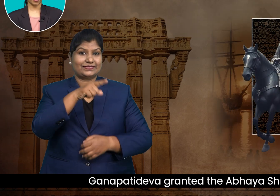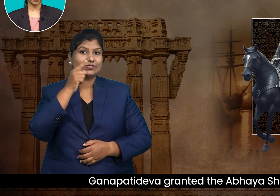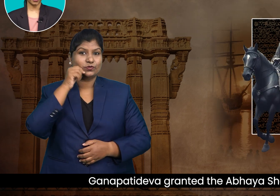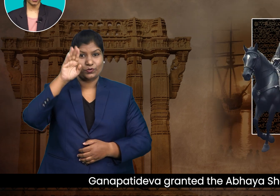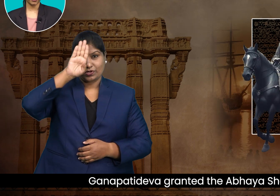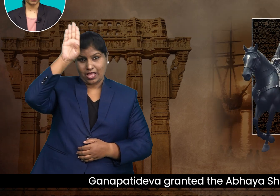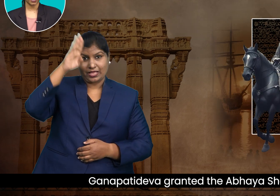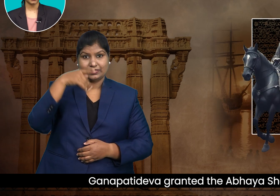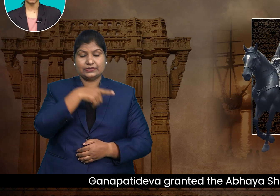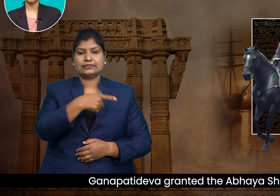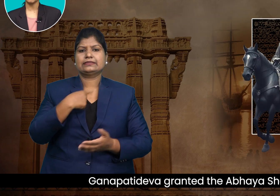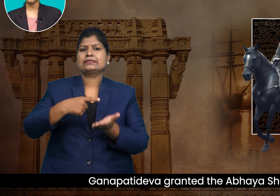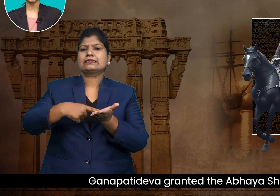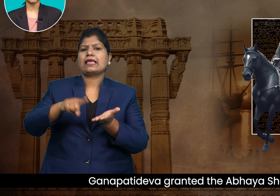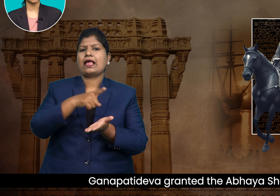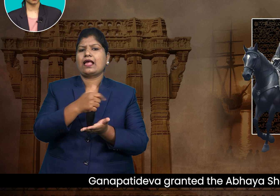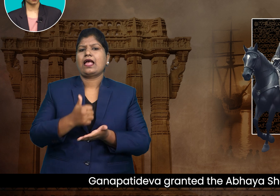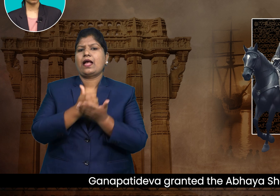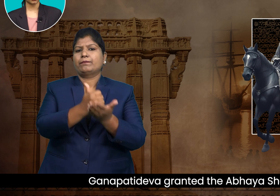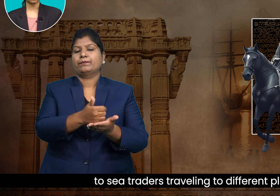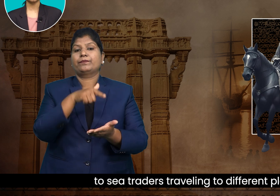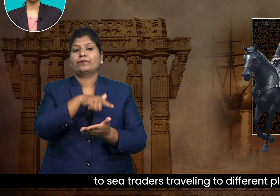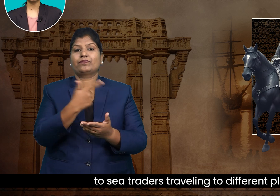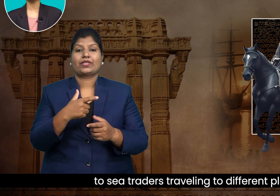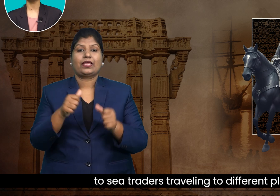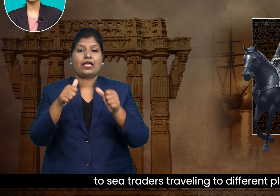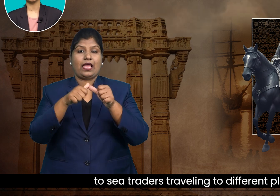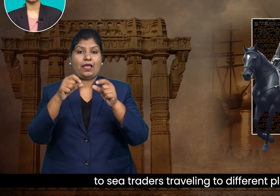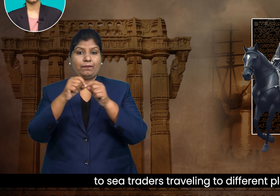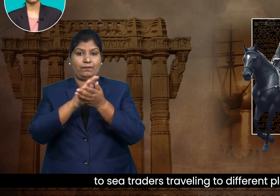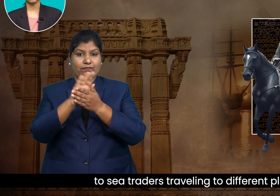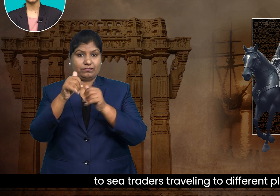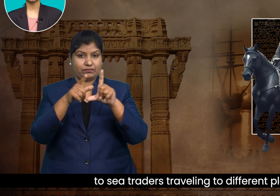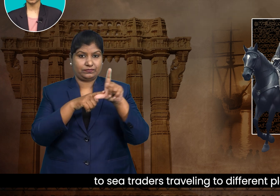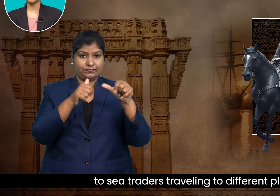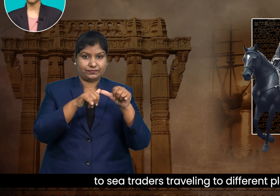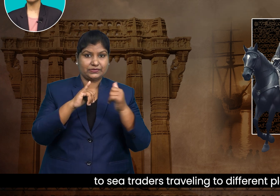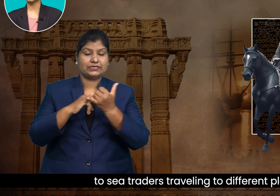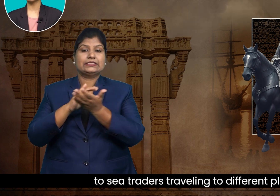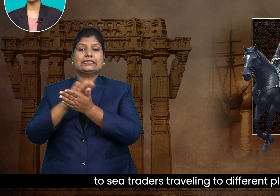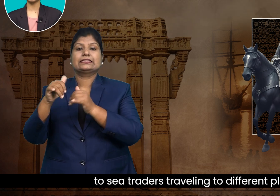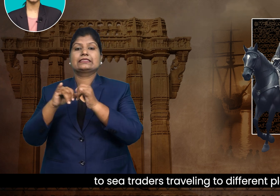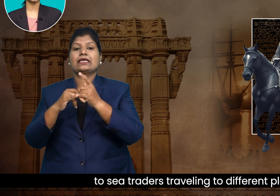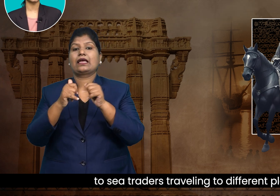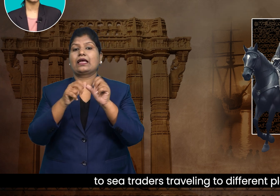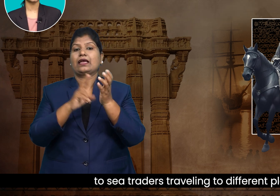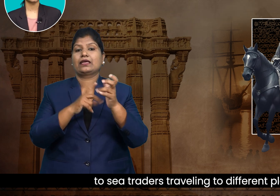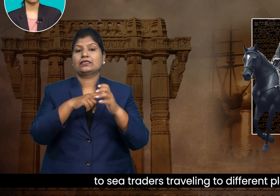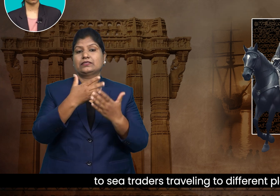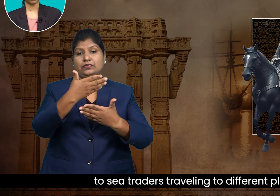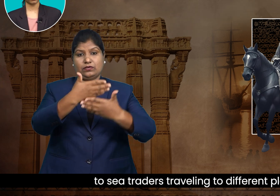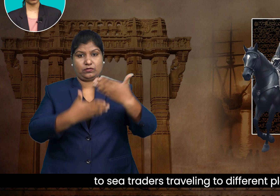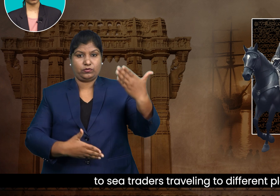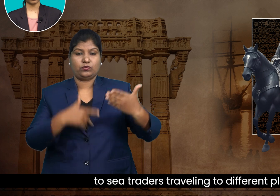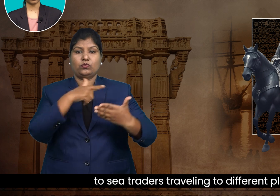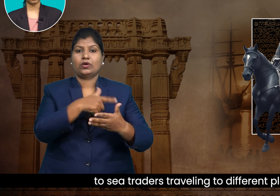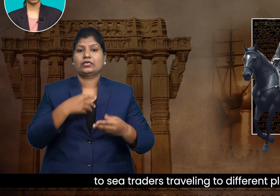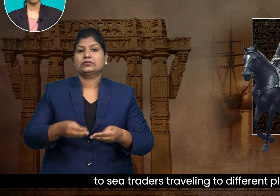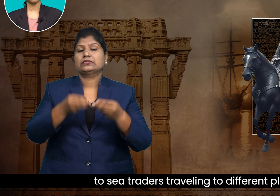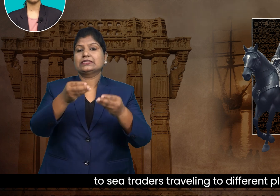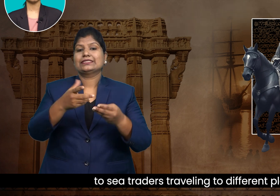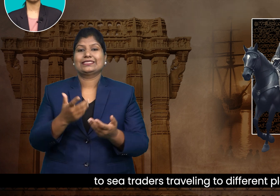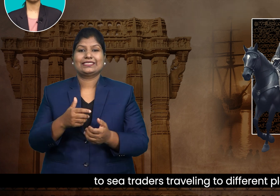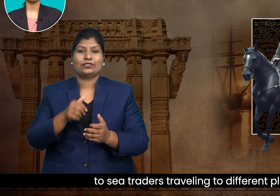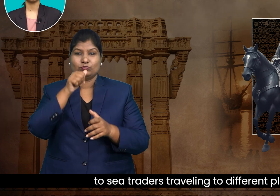Ganapati-Deva granted the Abhaya Shasana to sea traders travelling to different places.